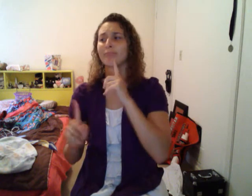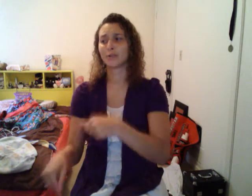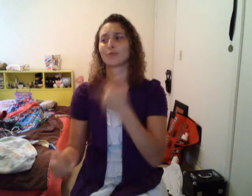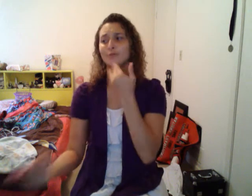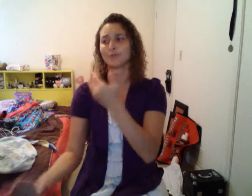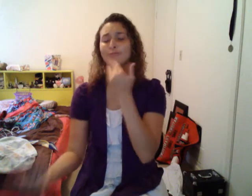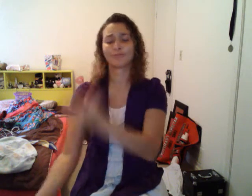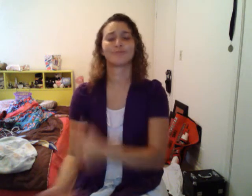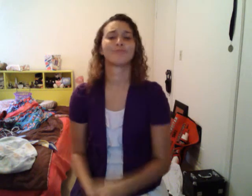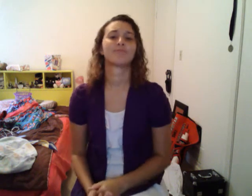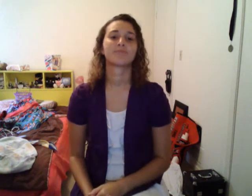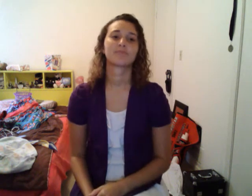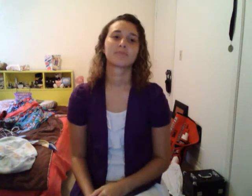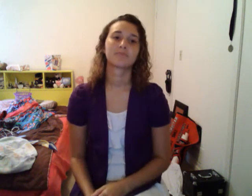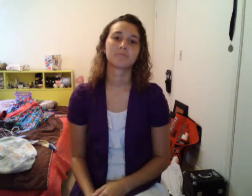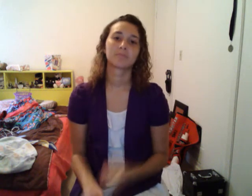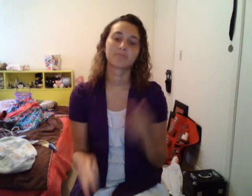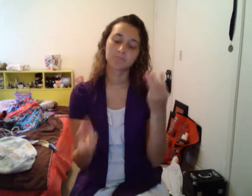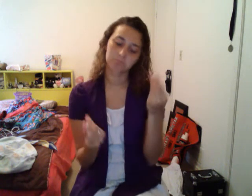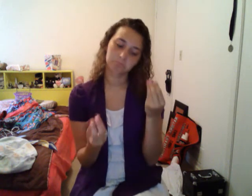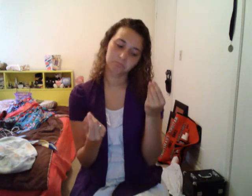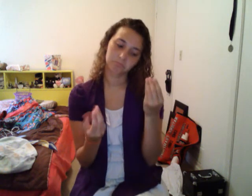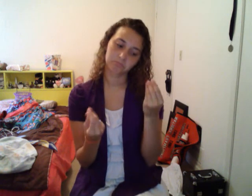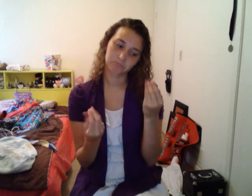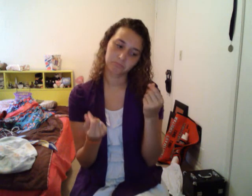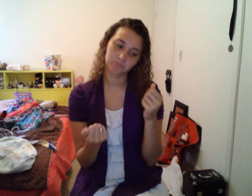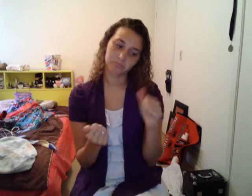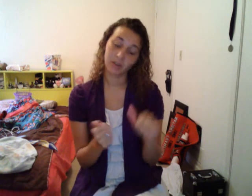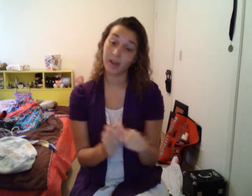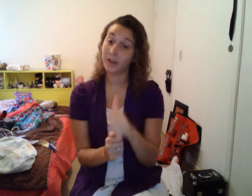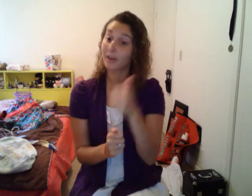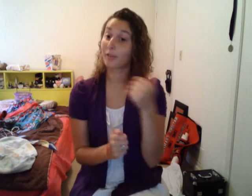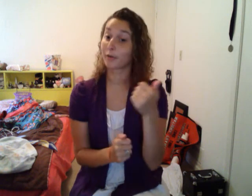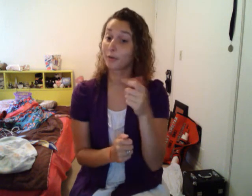Let's consider another trolley car case